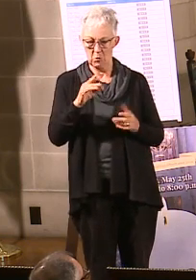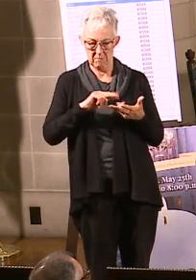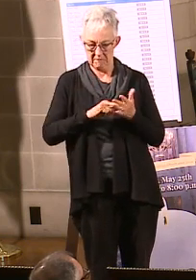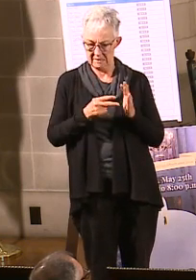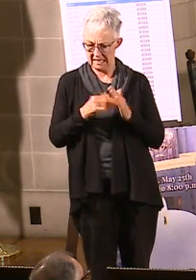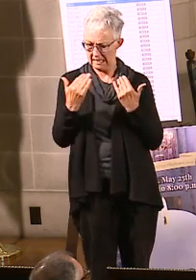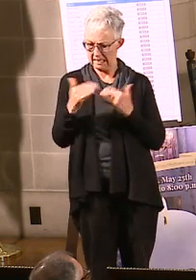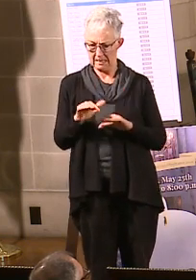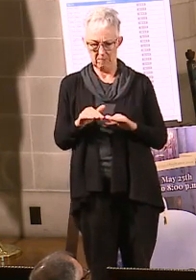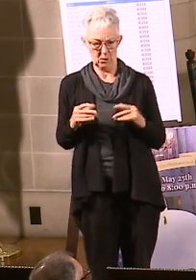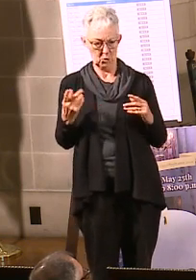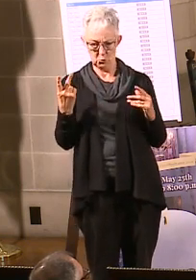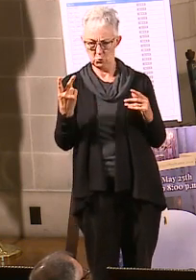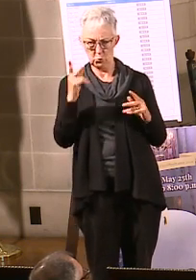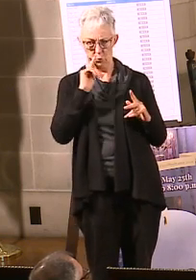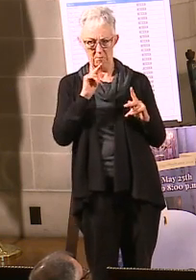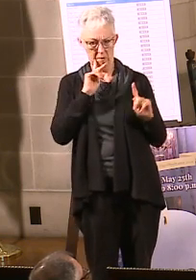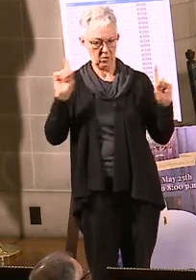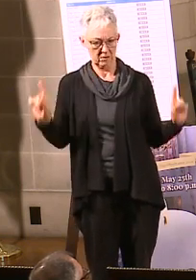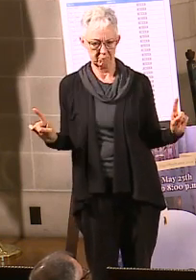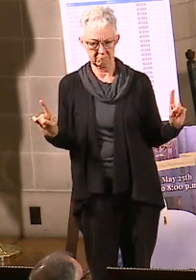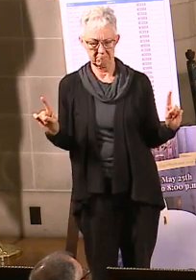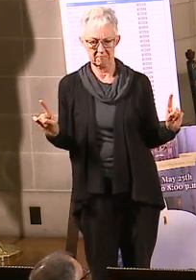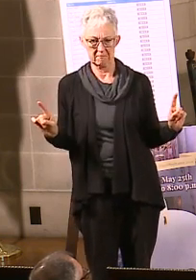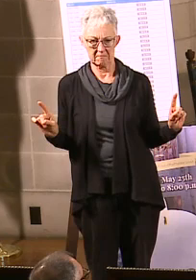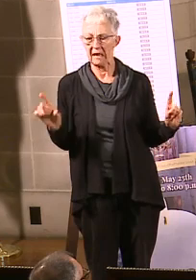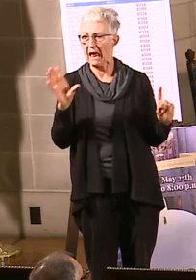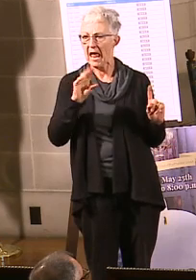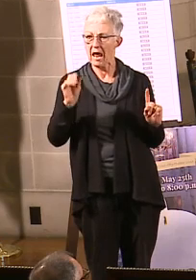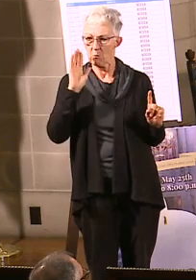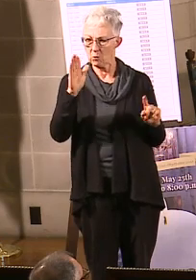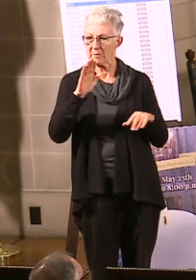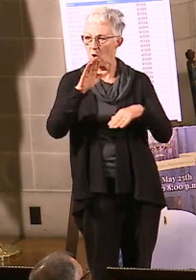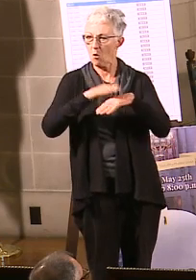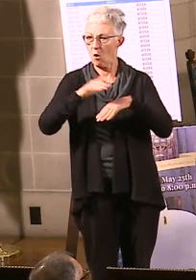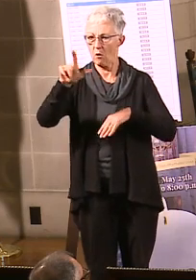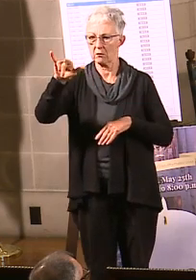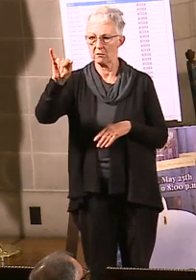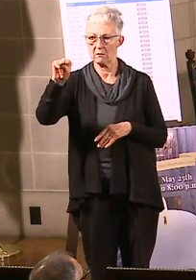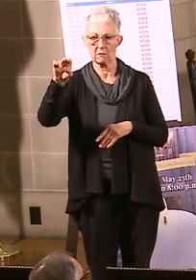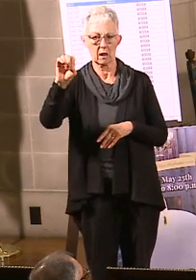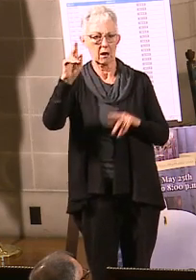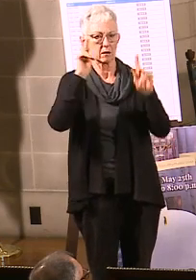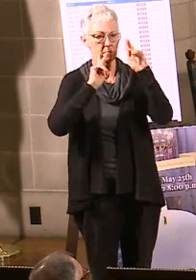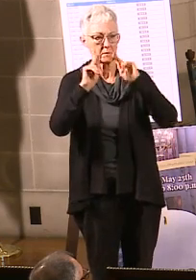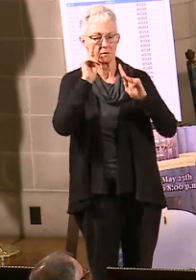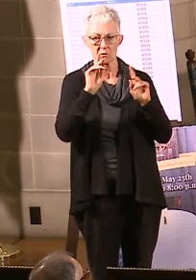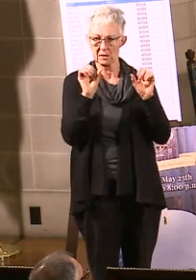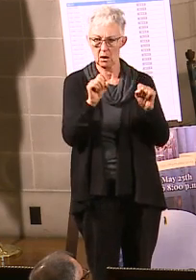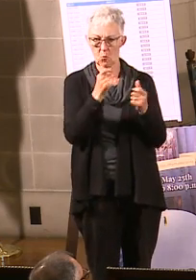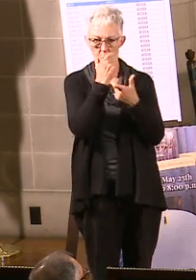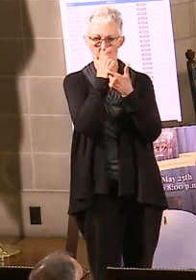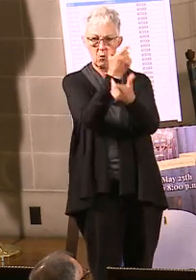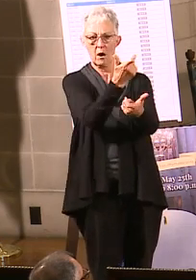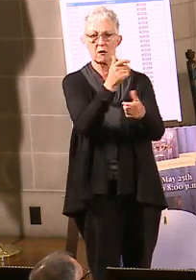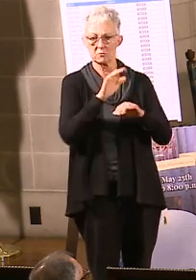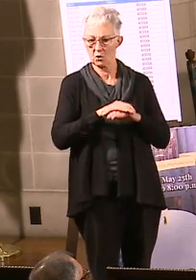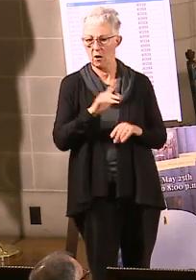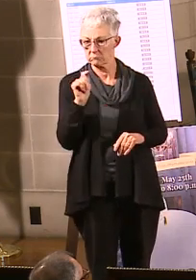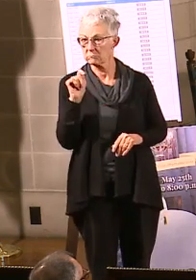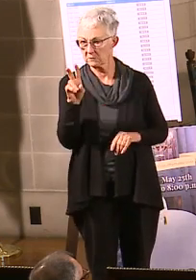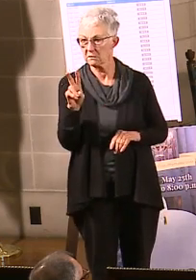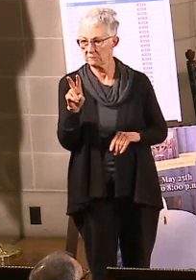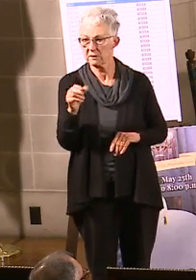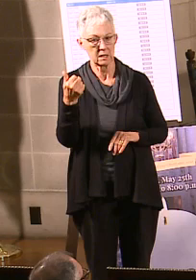at the same time have that virtual online event that anyone across, well, actually the world, can